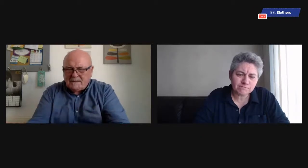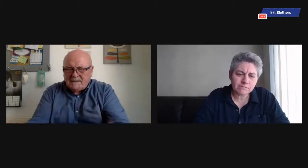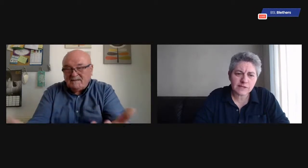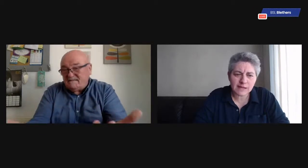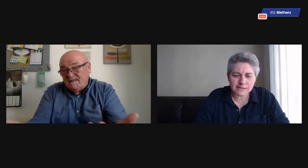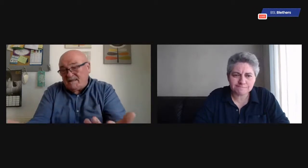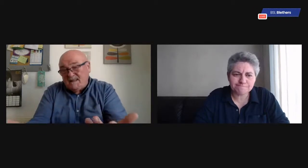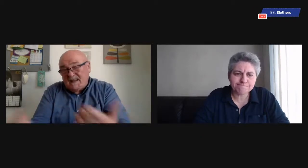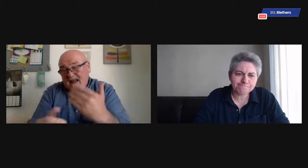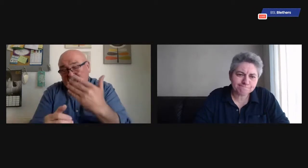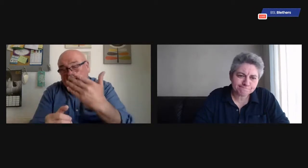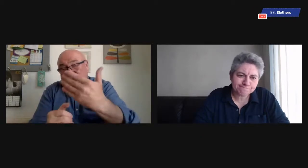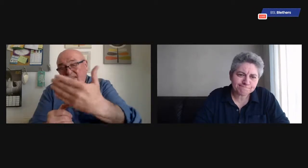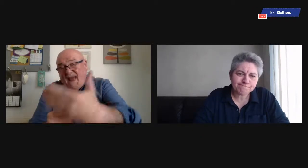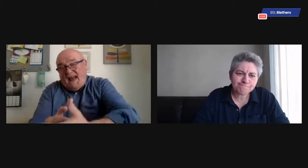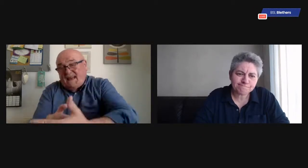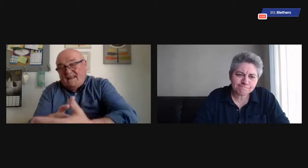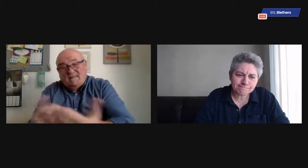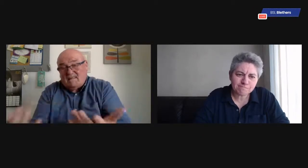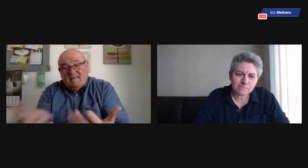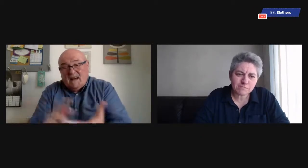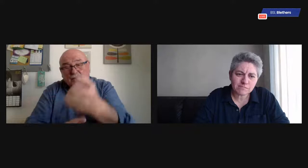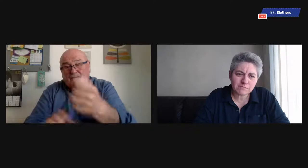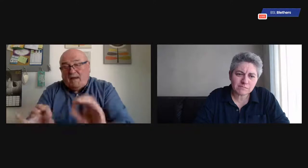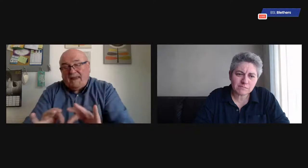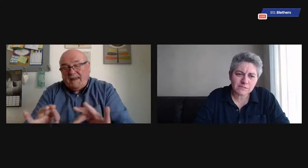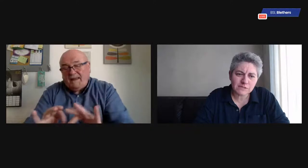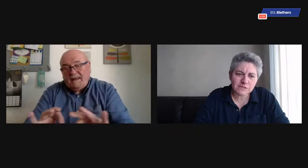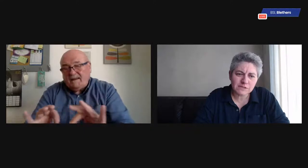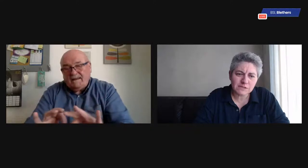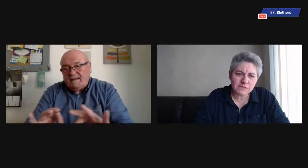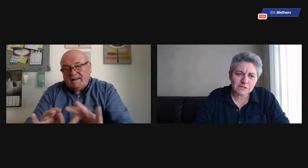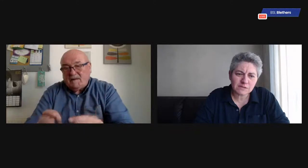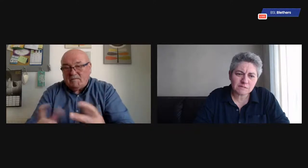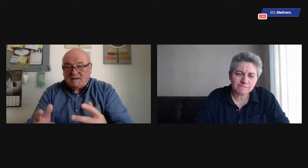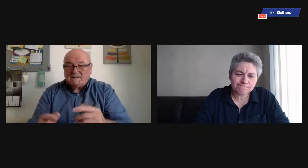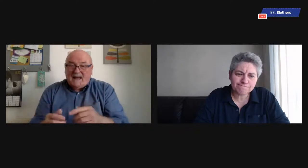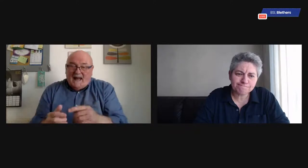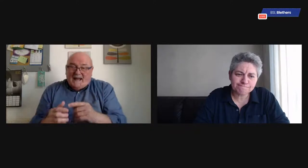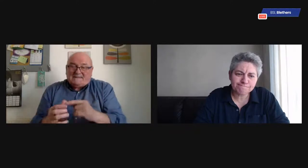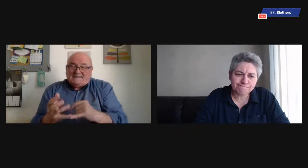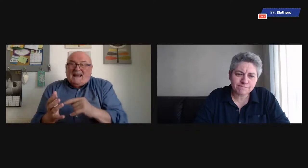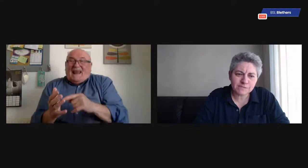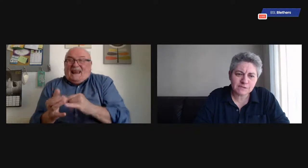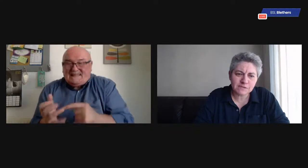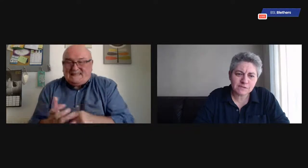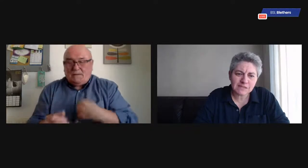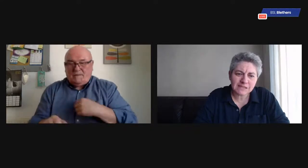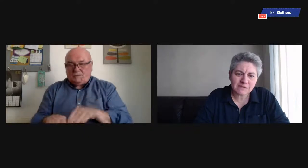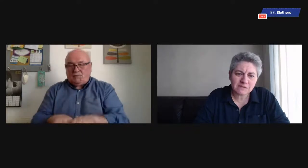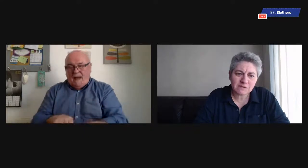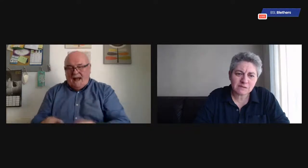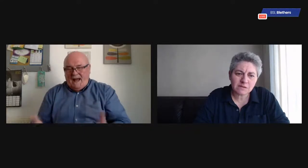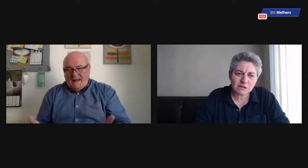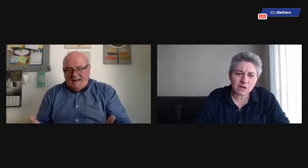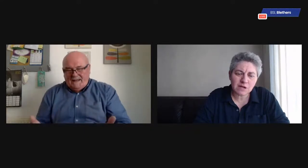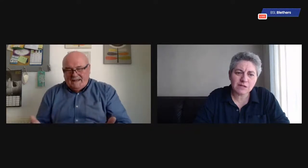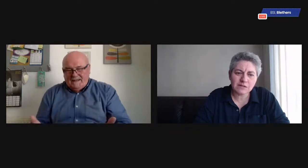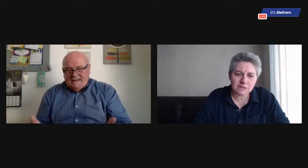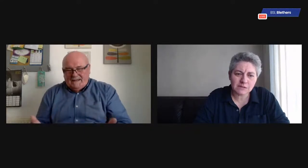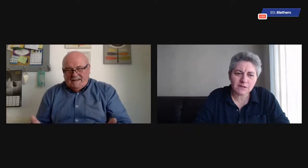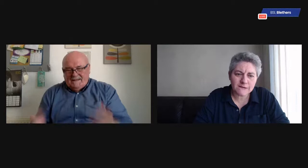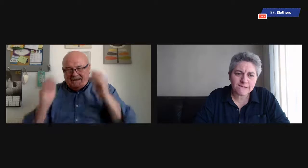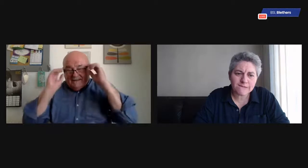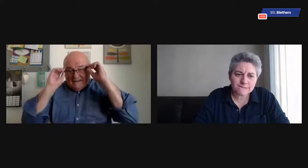95. Um, and at the end, we achieved nothing because he'd passed away.